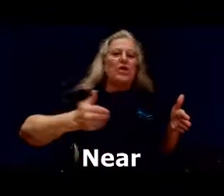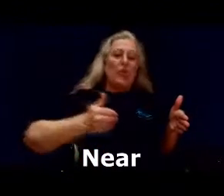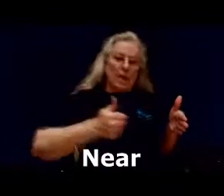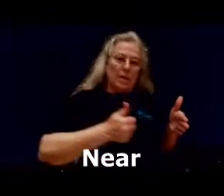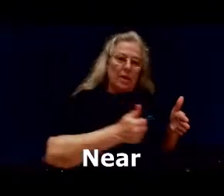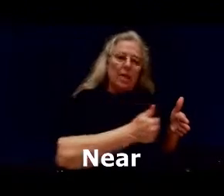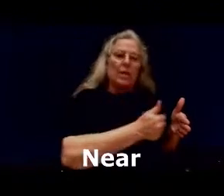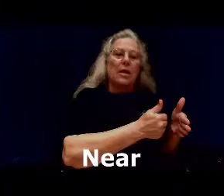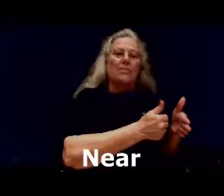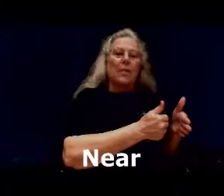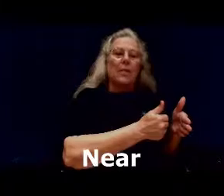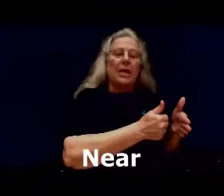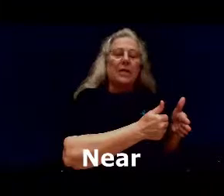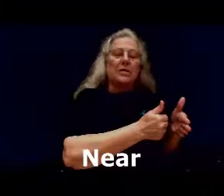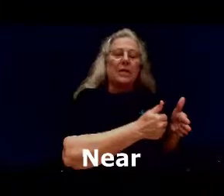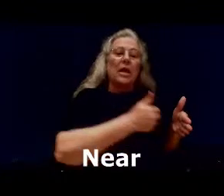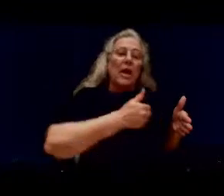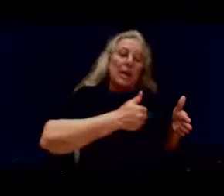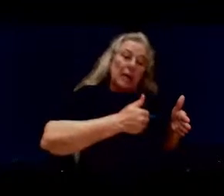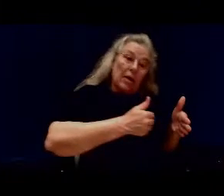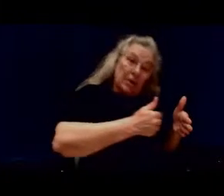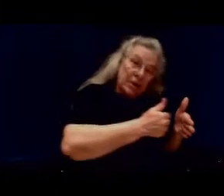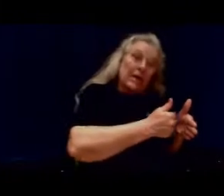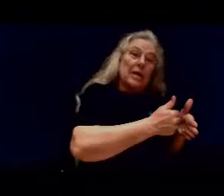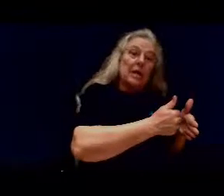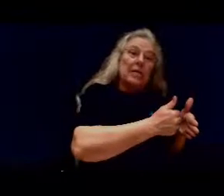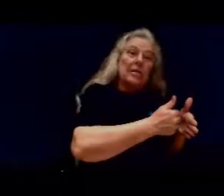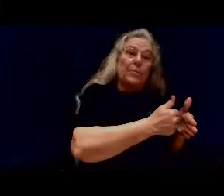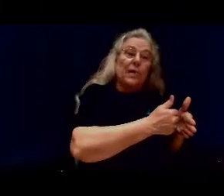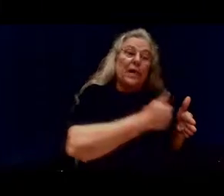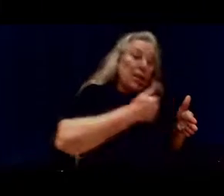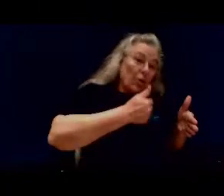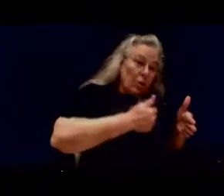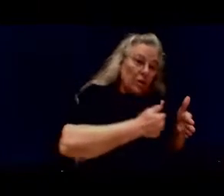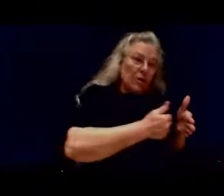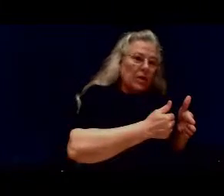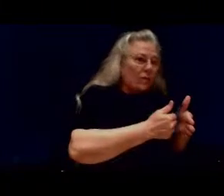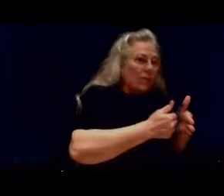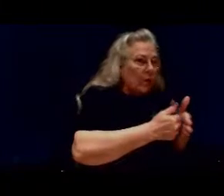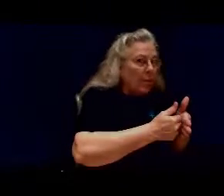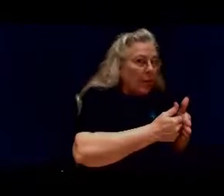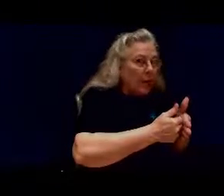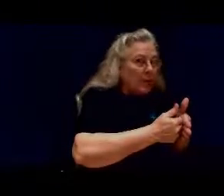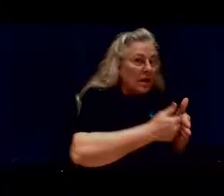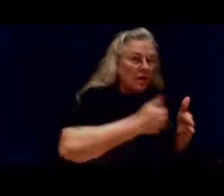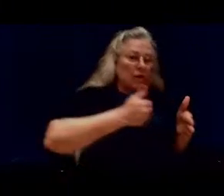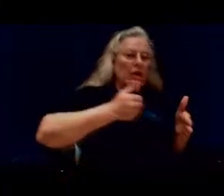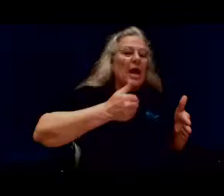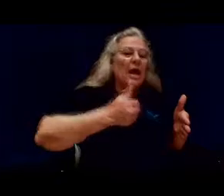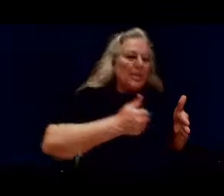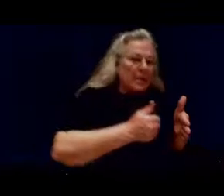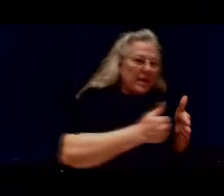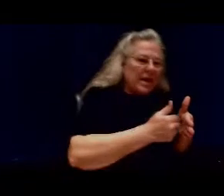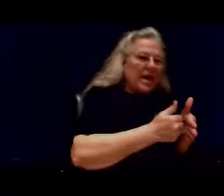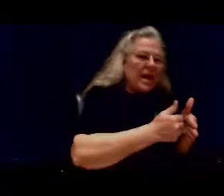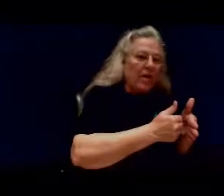again, comes up against it. Now, to be near, remember you're not touching, but near